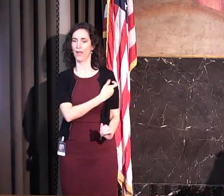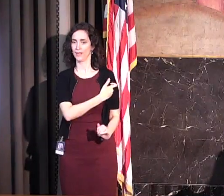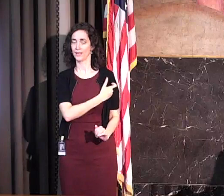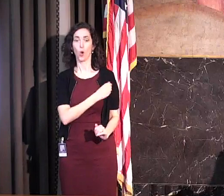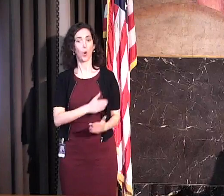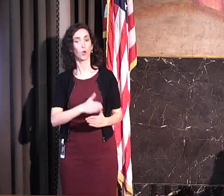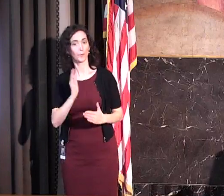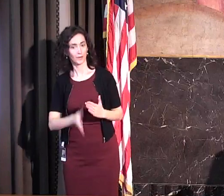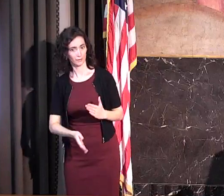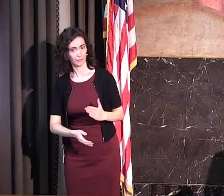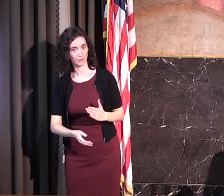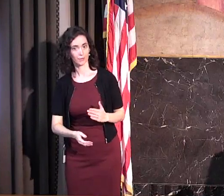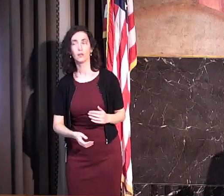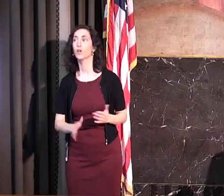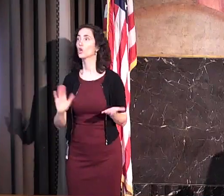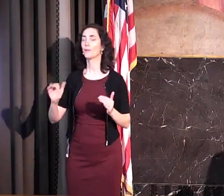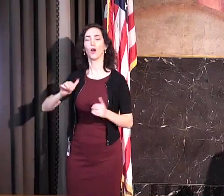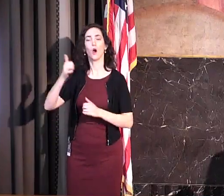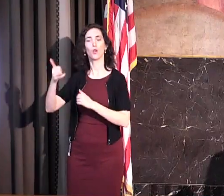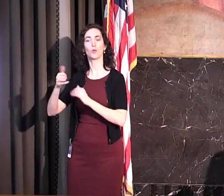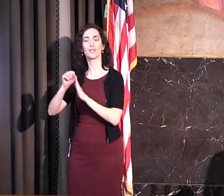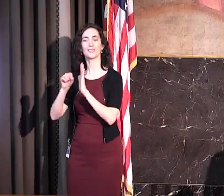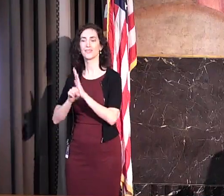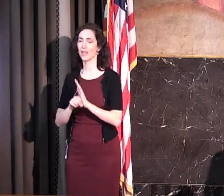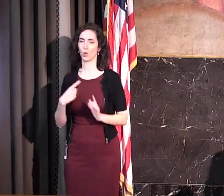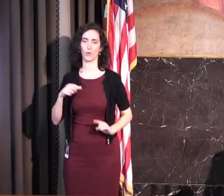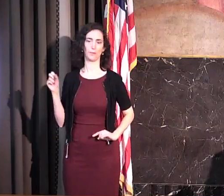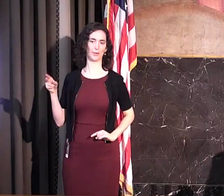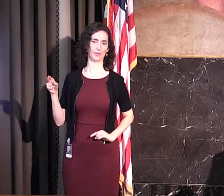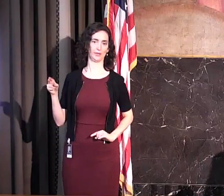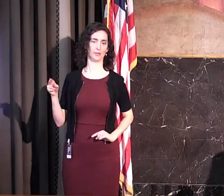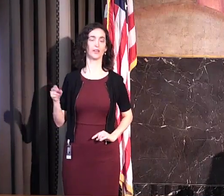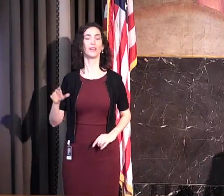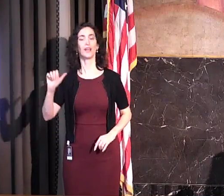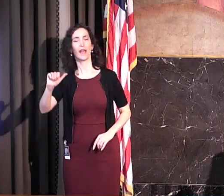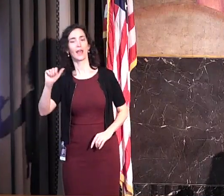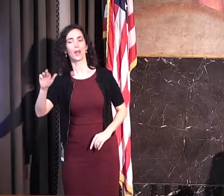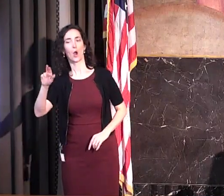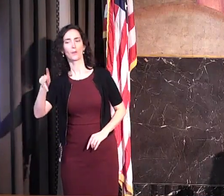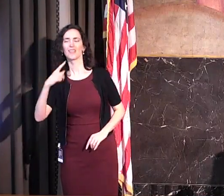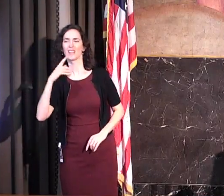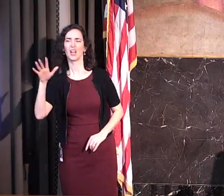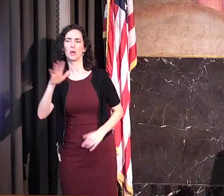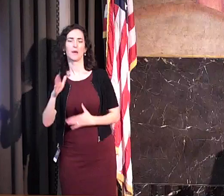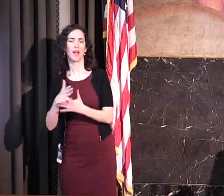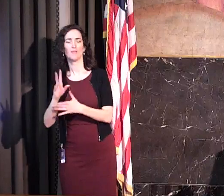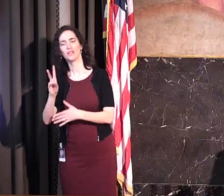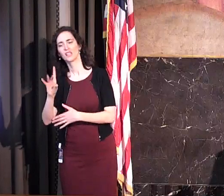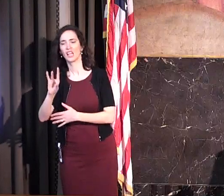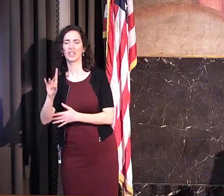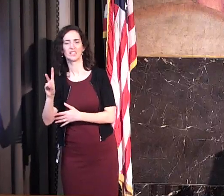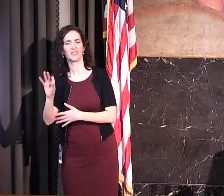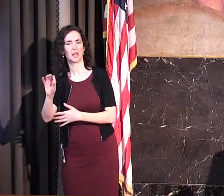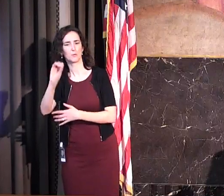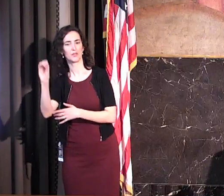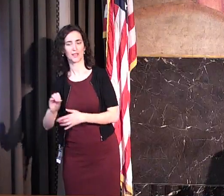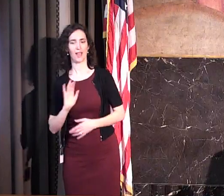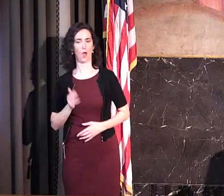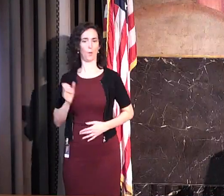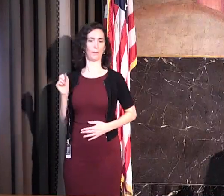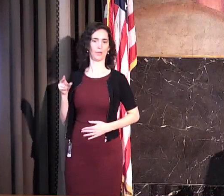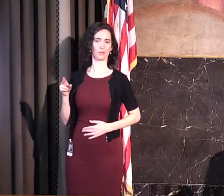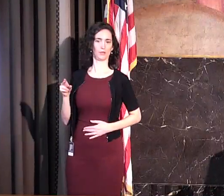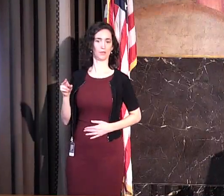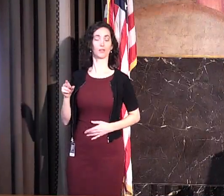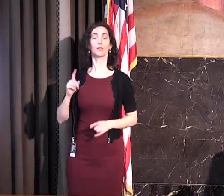That's more than the national average, which the AARP put out is somewhere around 78, 79%. But the protection